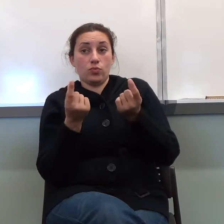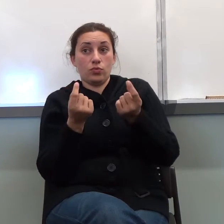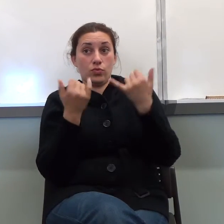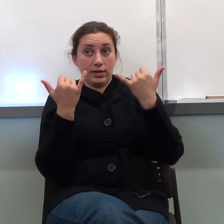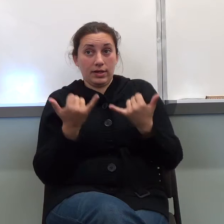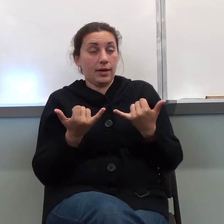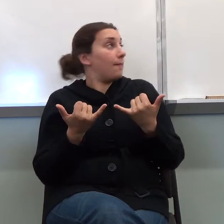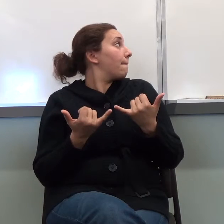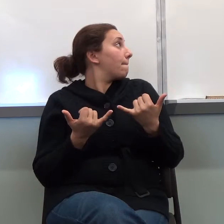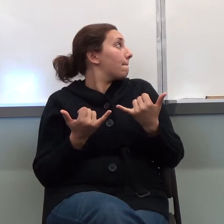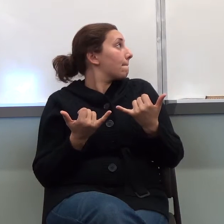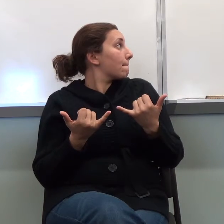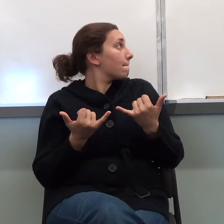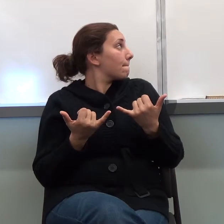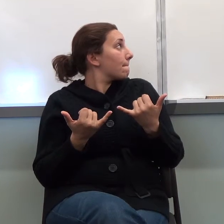fractions.